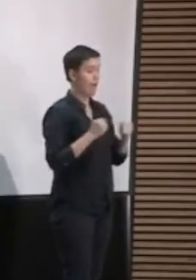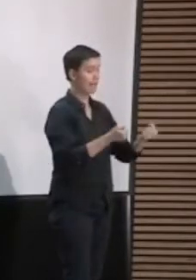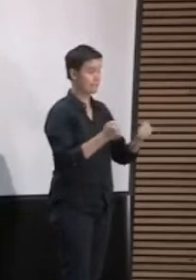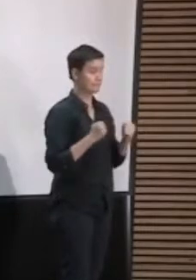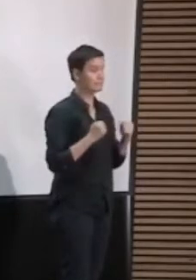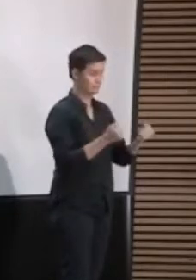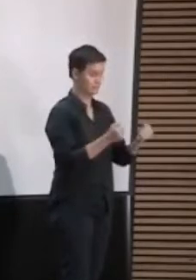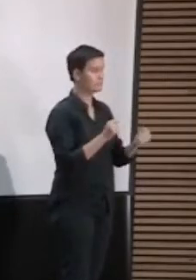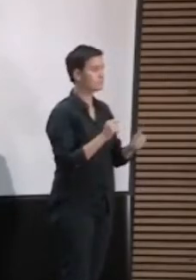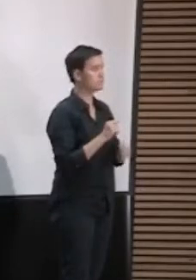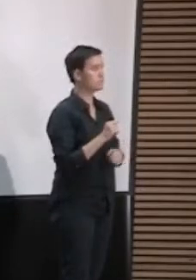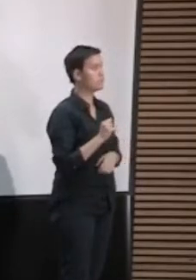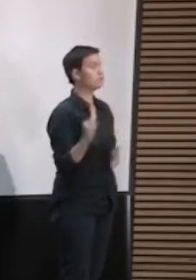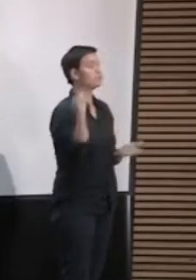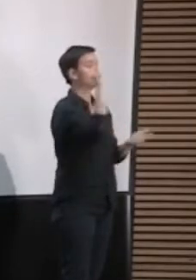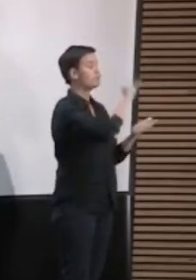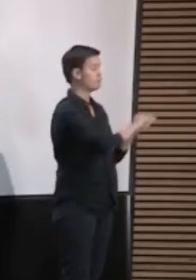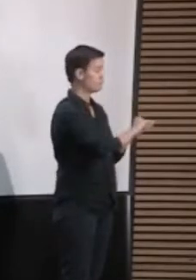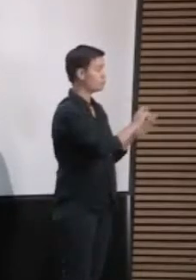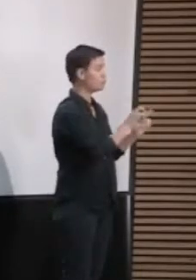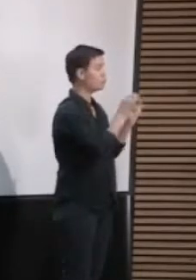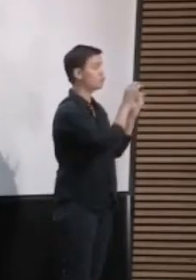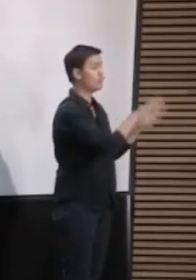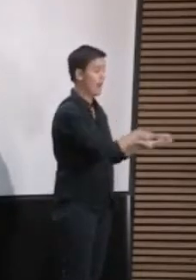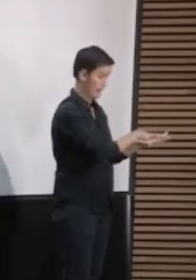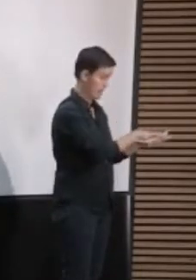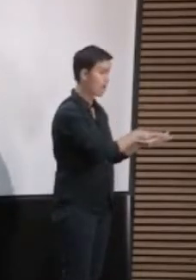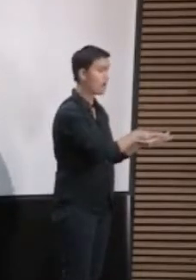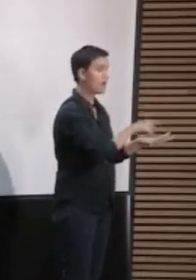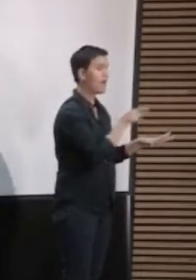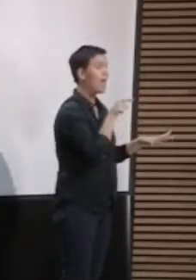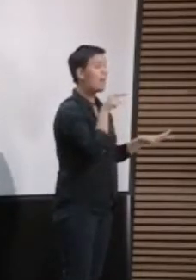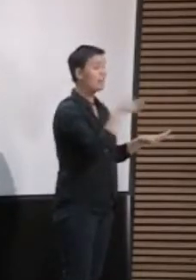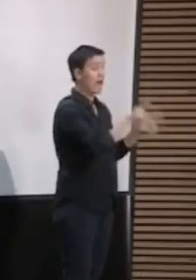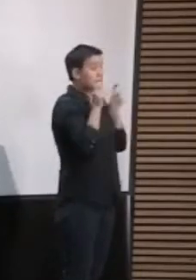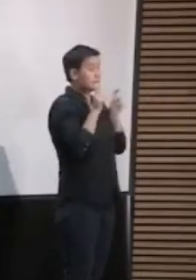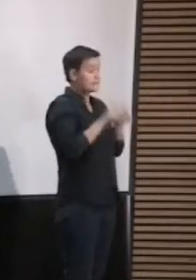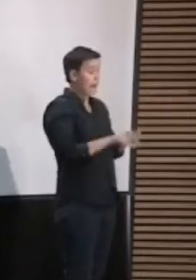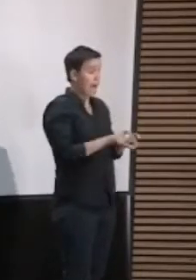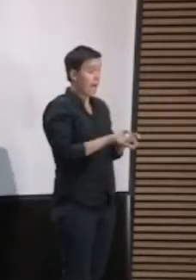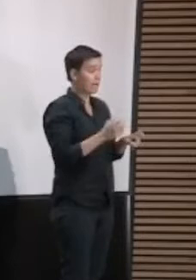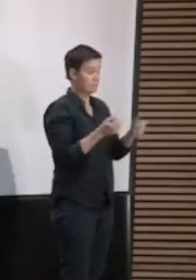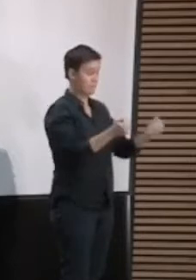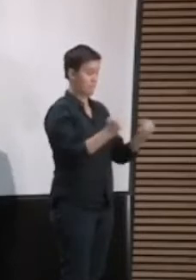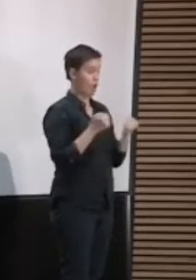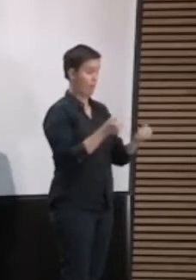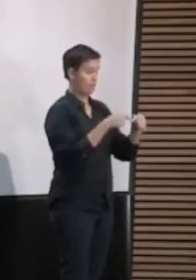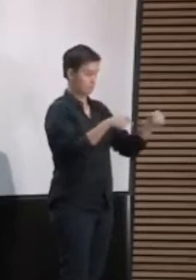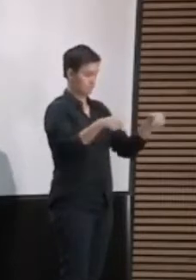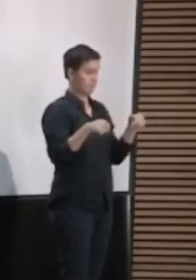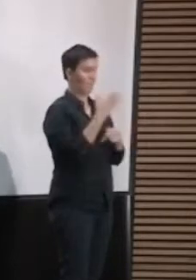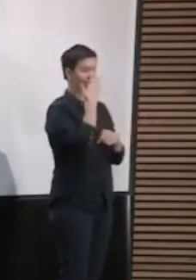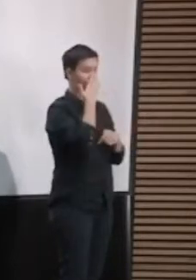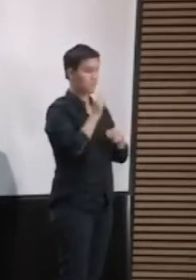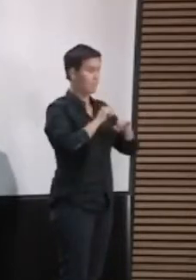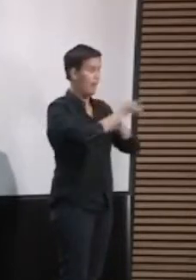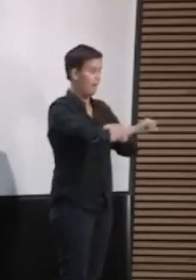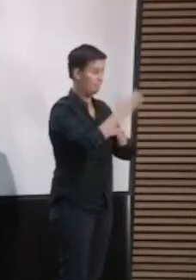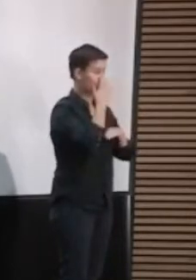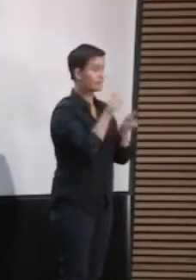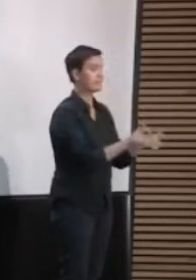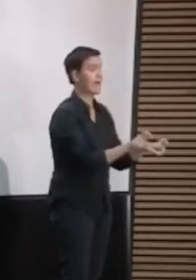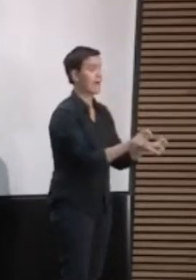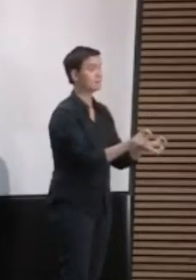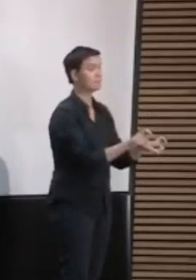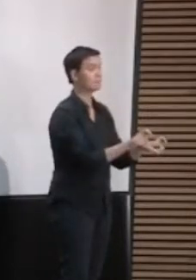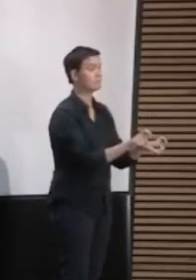understand coming out of Australia, they don't leave their cockpit the entire time. So that assessment has been done between Health and Air New Zealand.